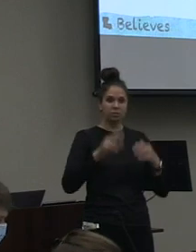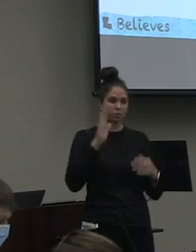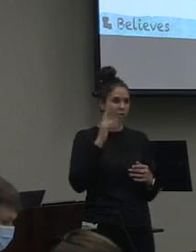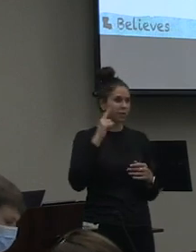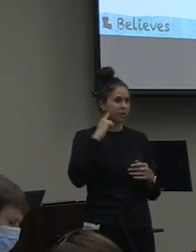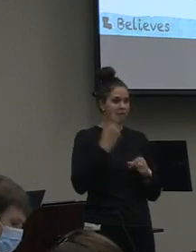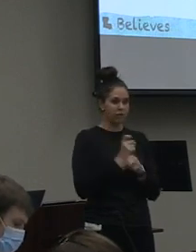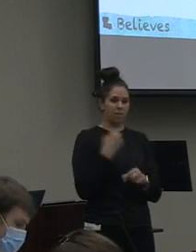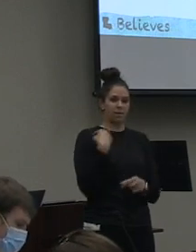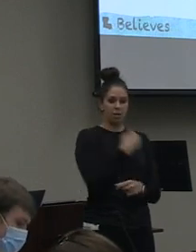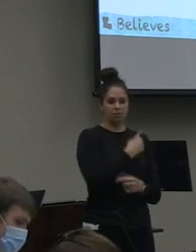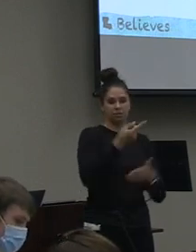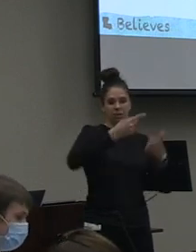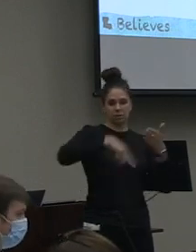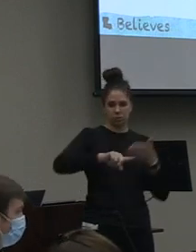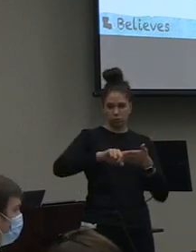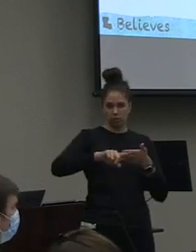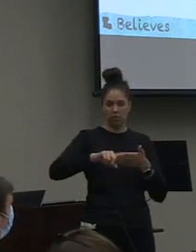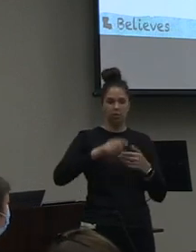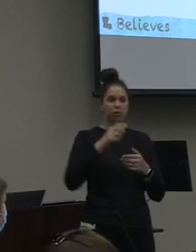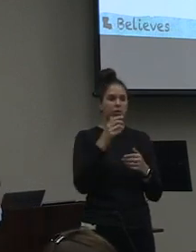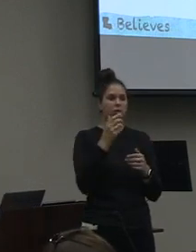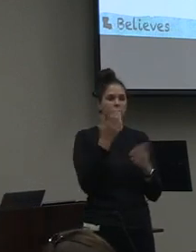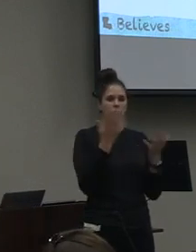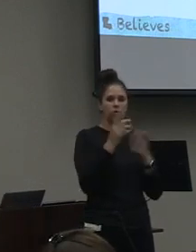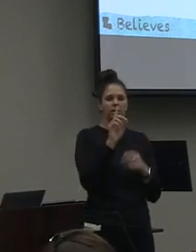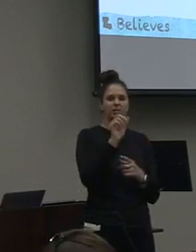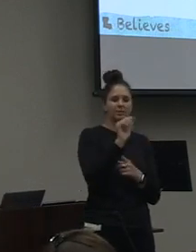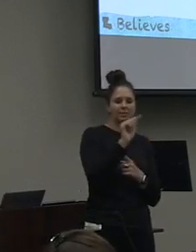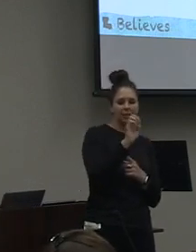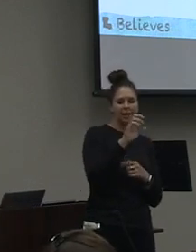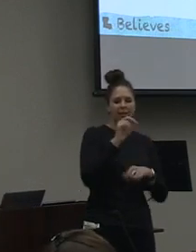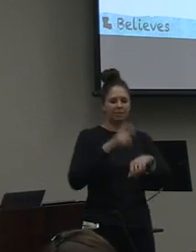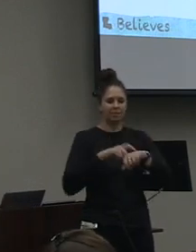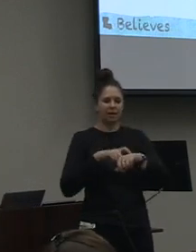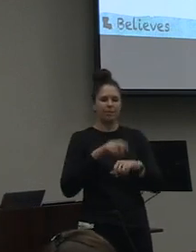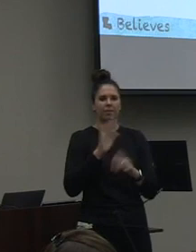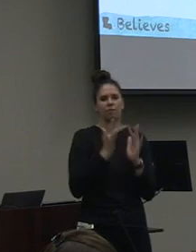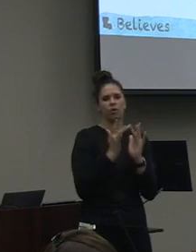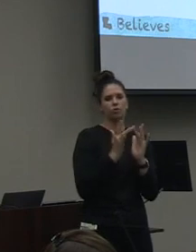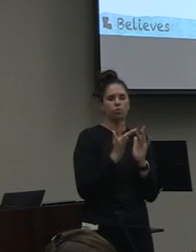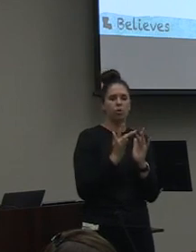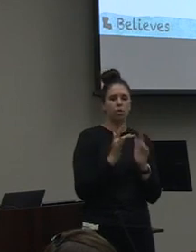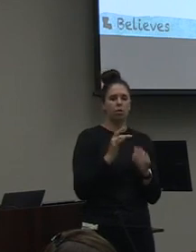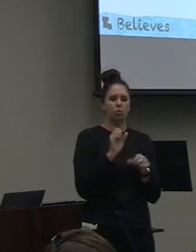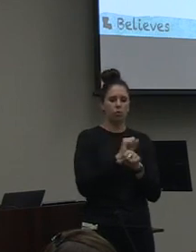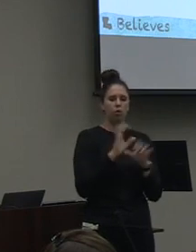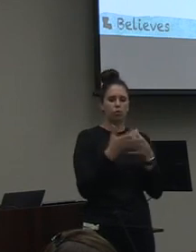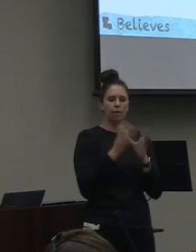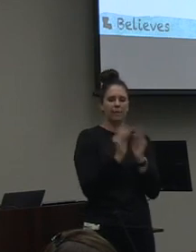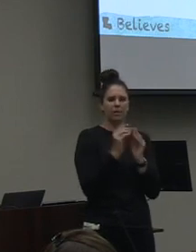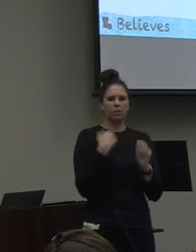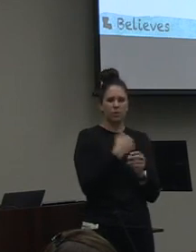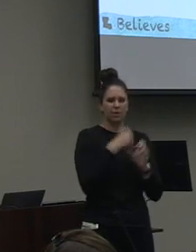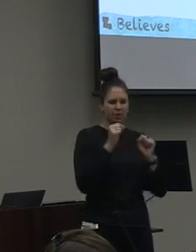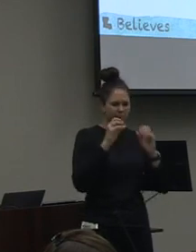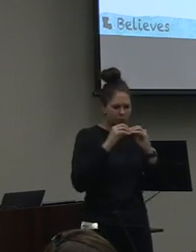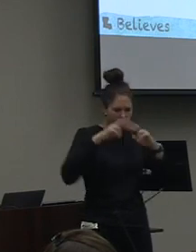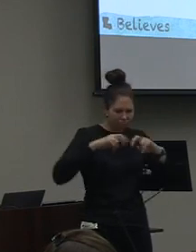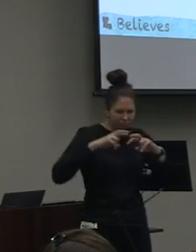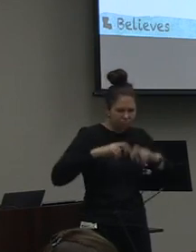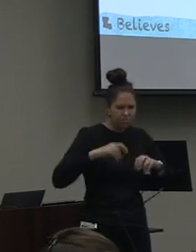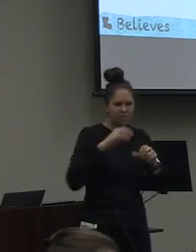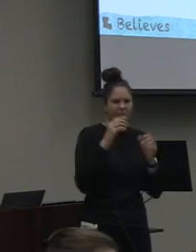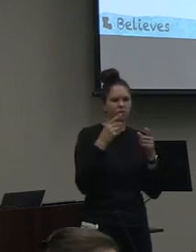hear back from us next week with the dates and times of those virtual work group meetings. We can dig in a little deeper in small